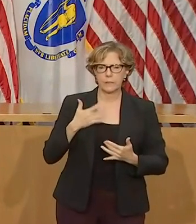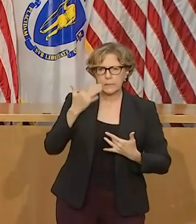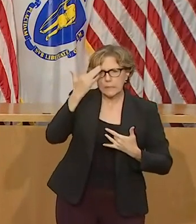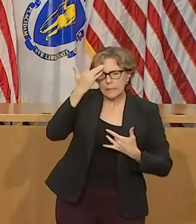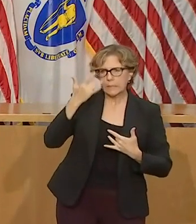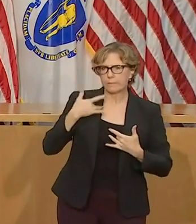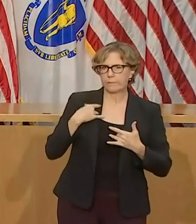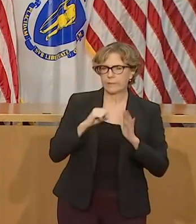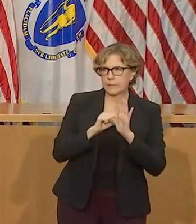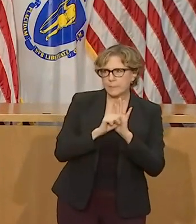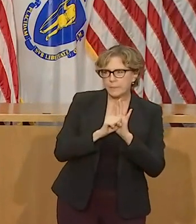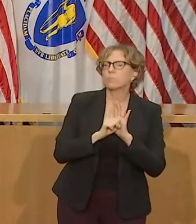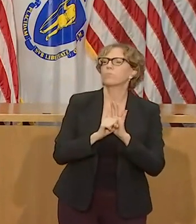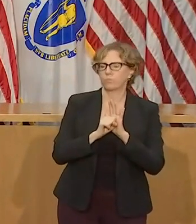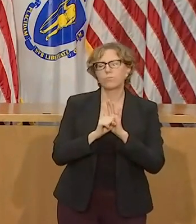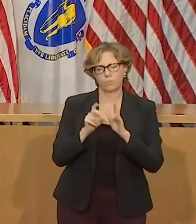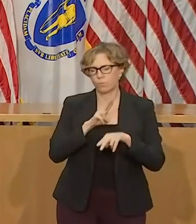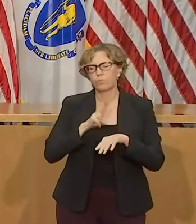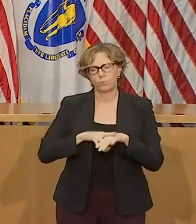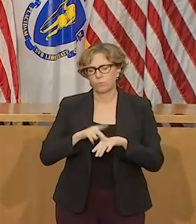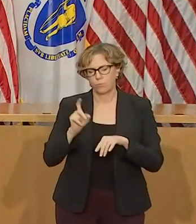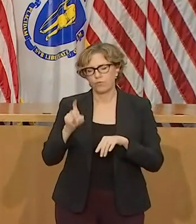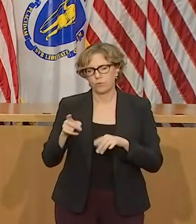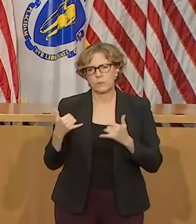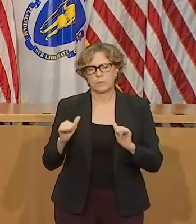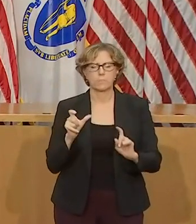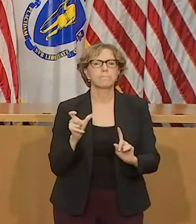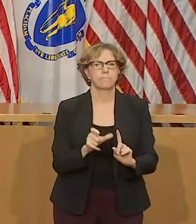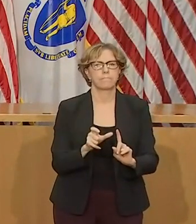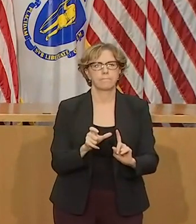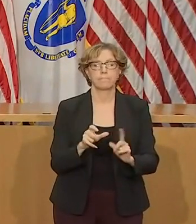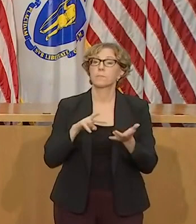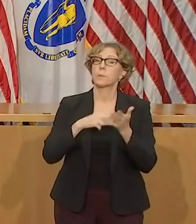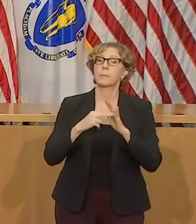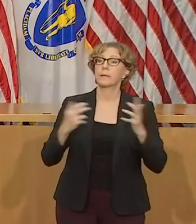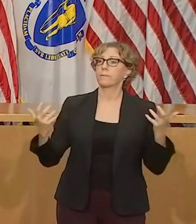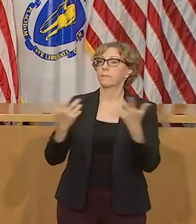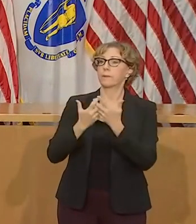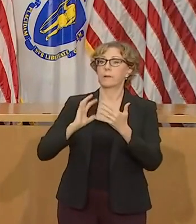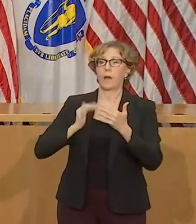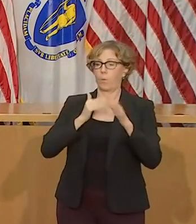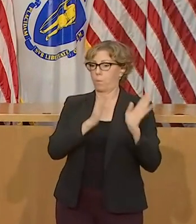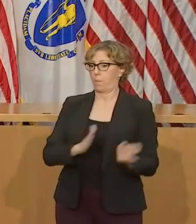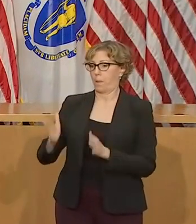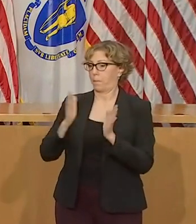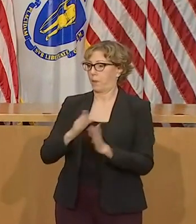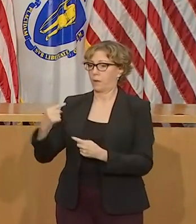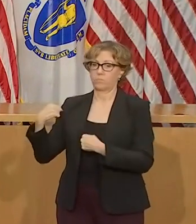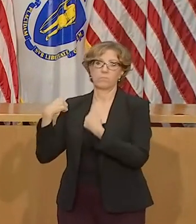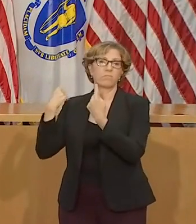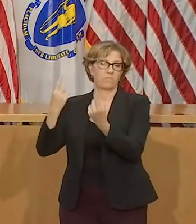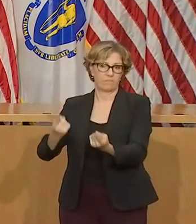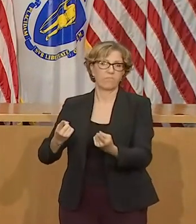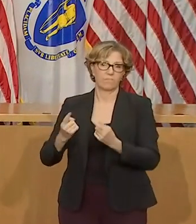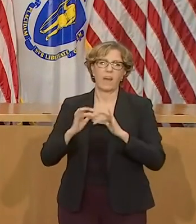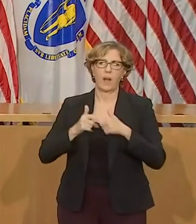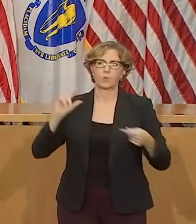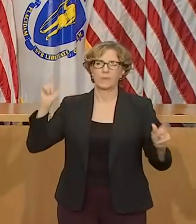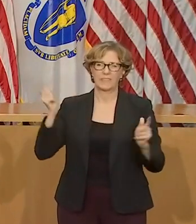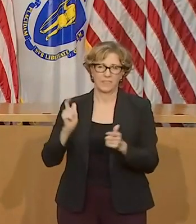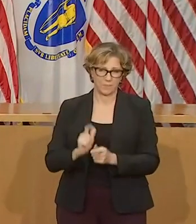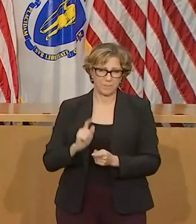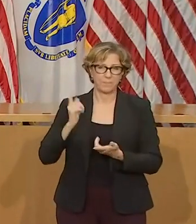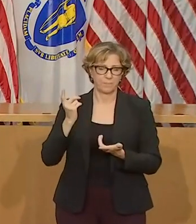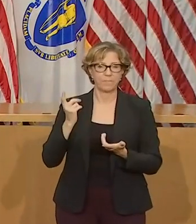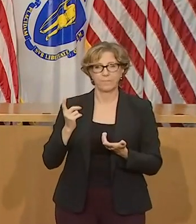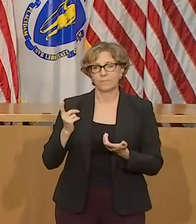change reflects the facts on the ground and is consistent with the Commonwealth's approach to COVID-19 standards generally.